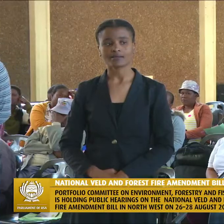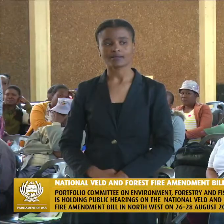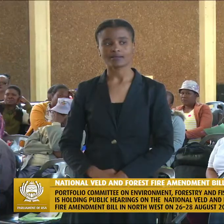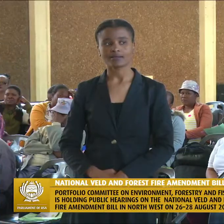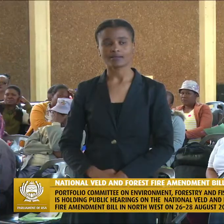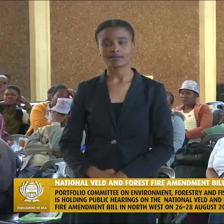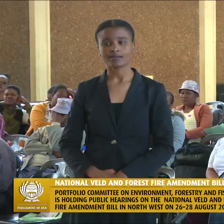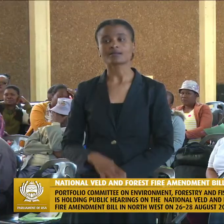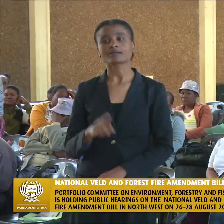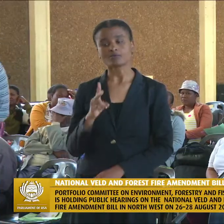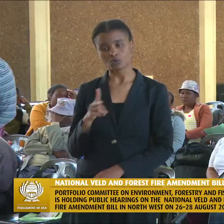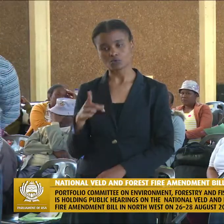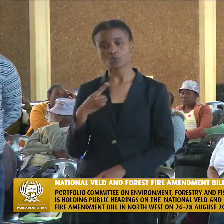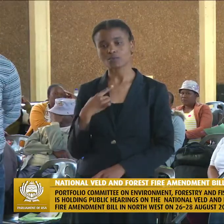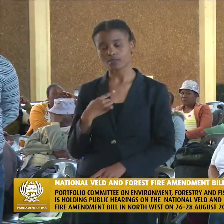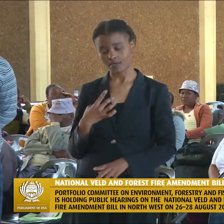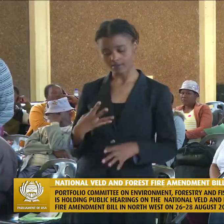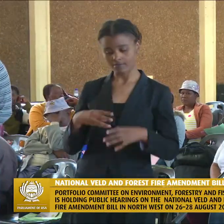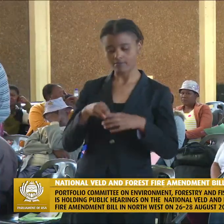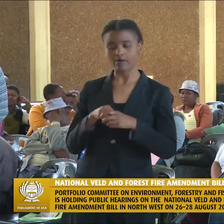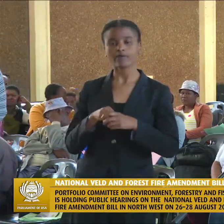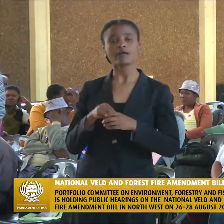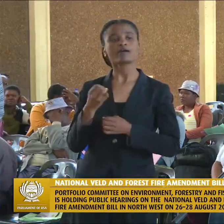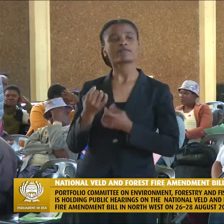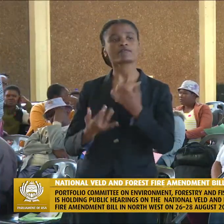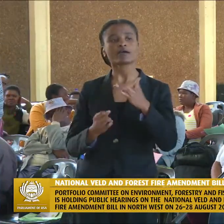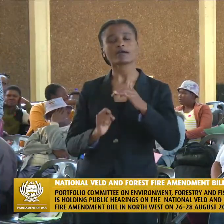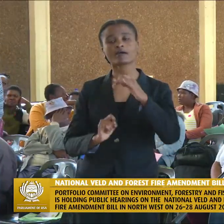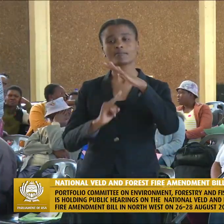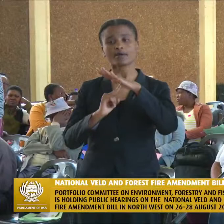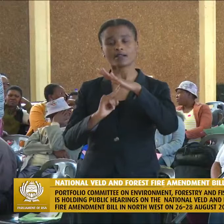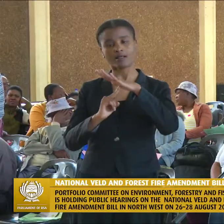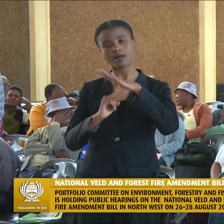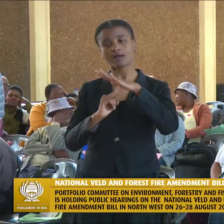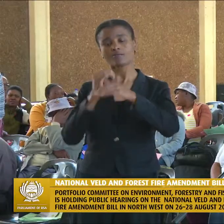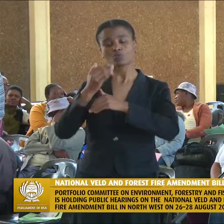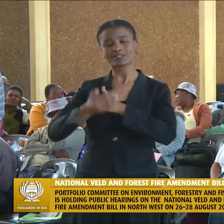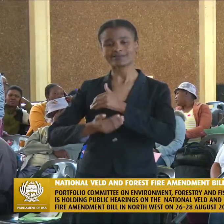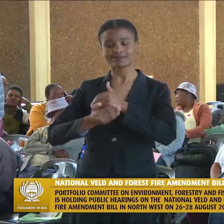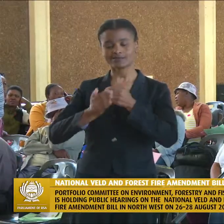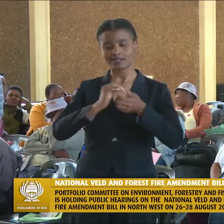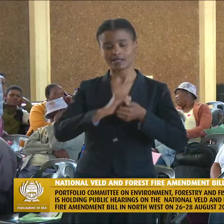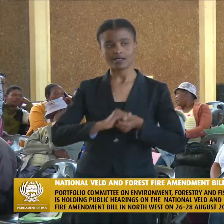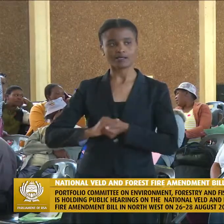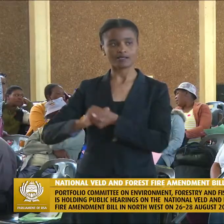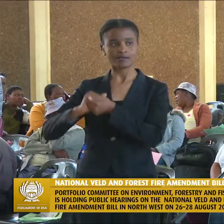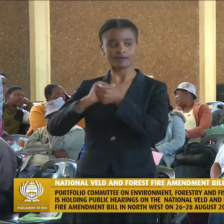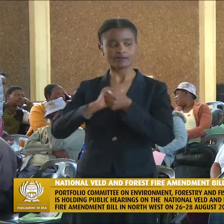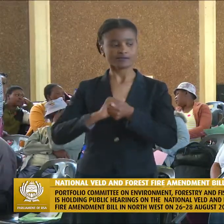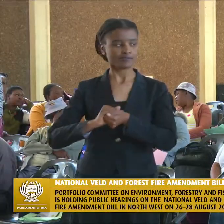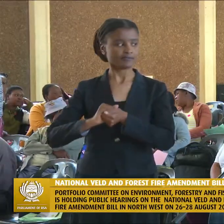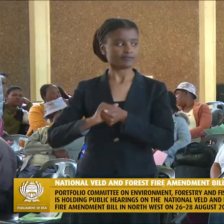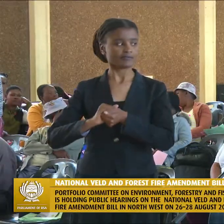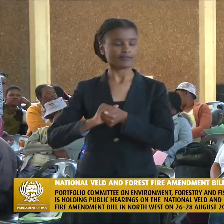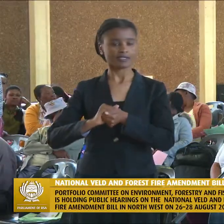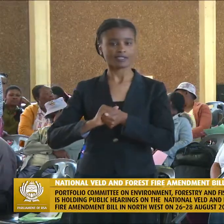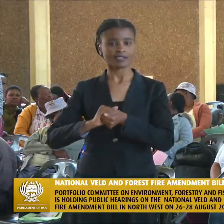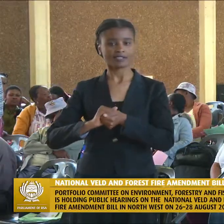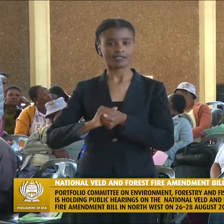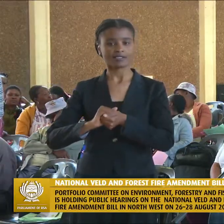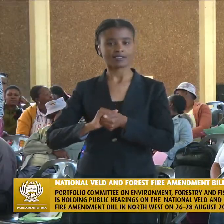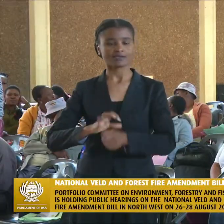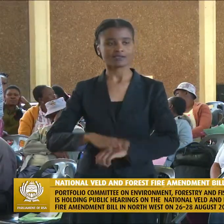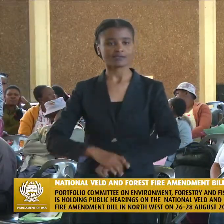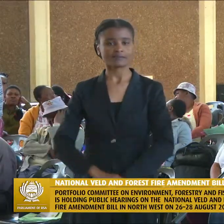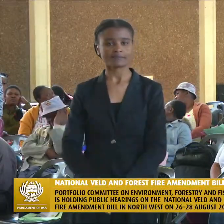umbrella fire protection i'm also under northwest umbrella fire fighters